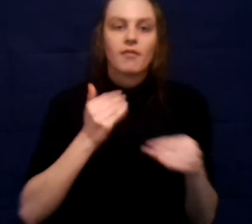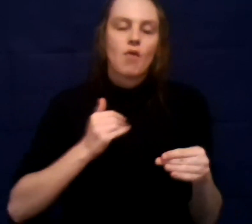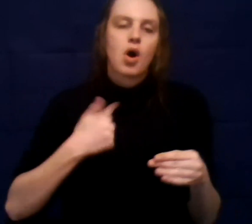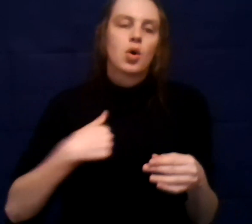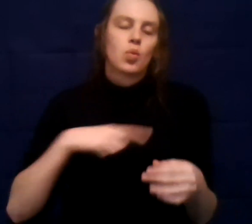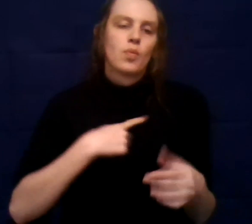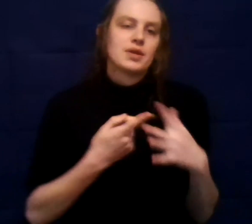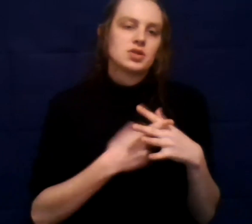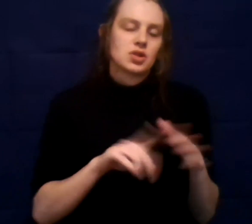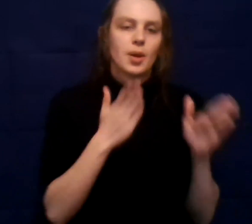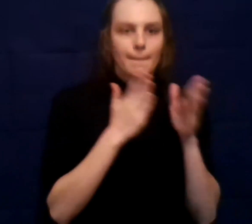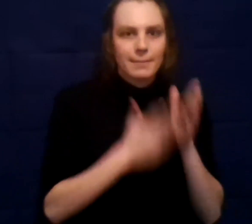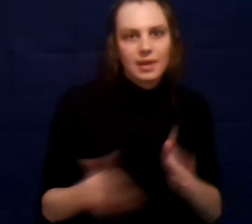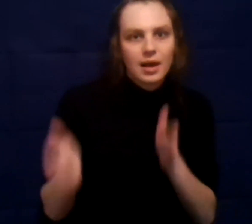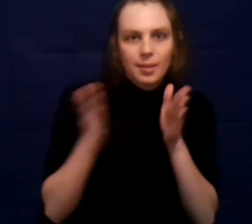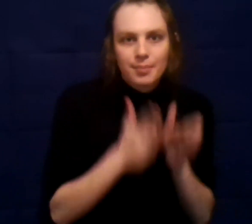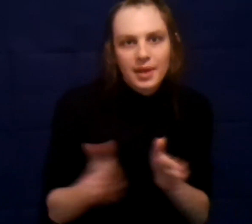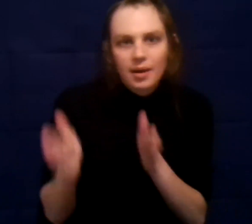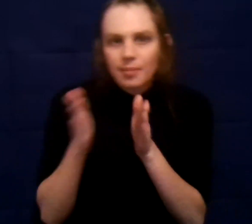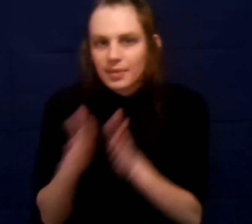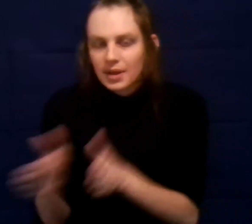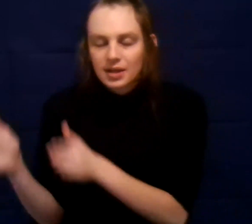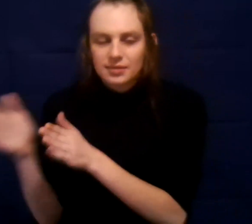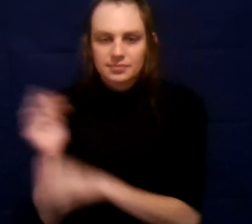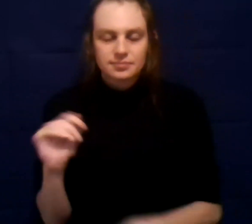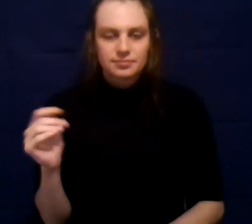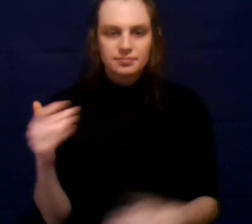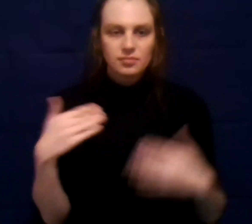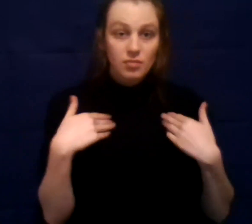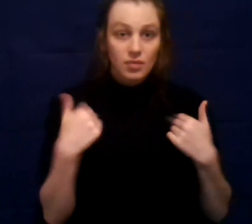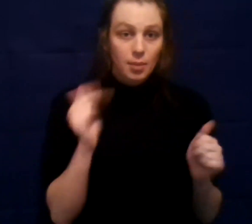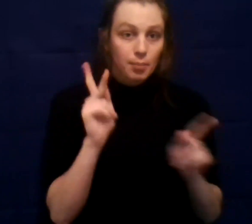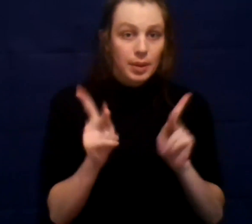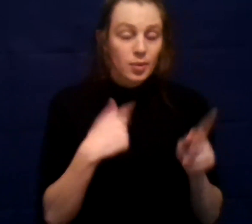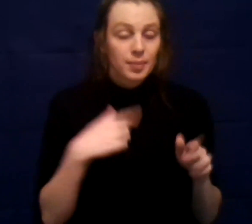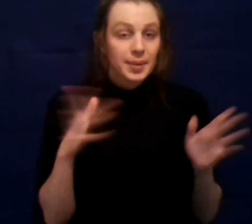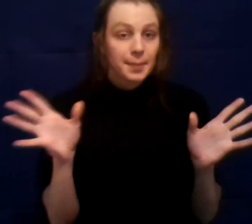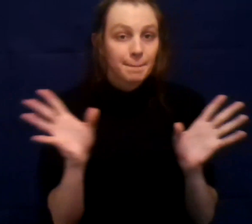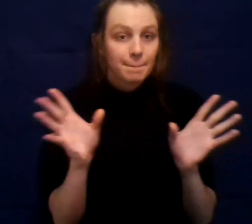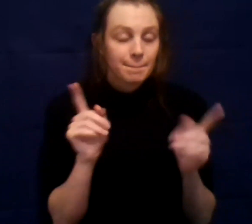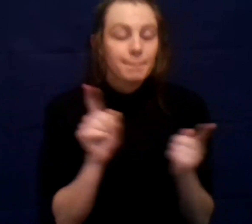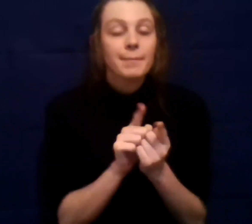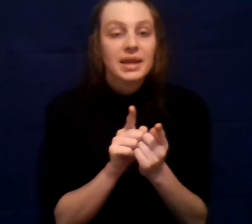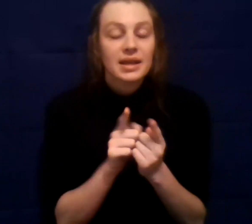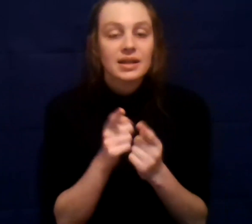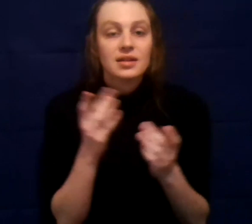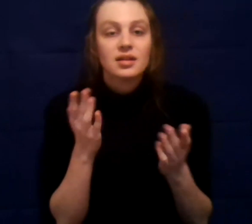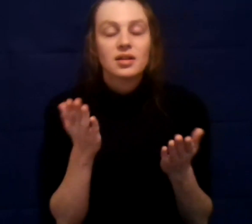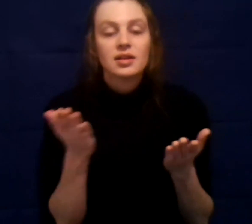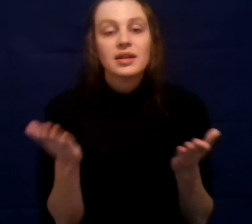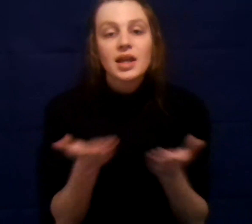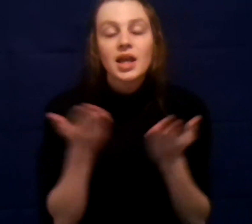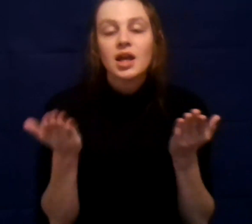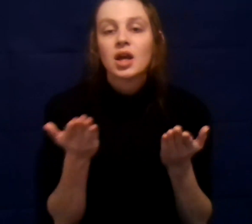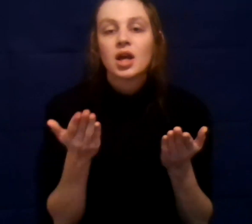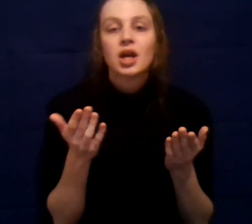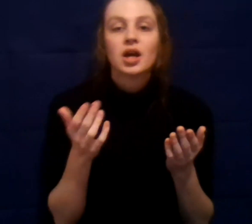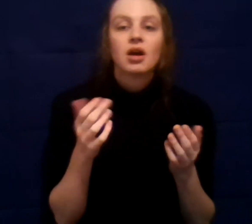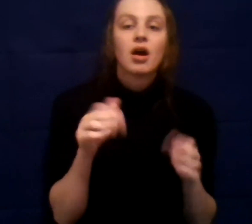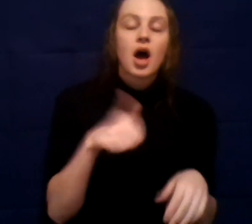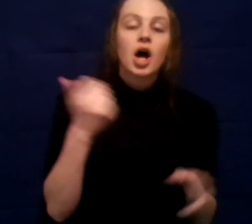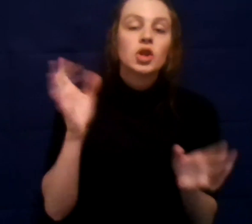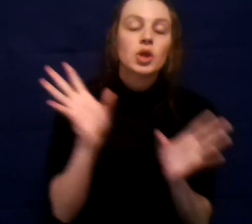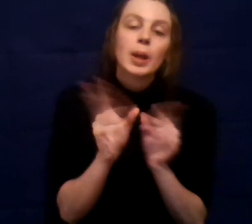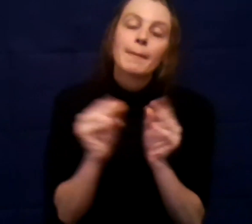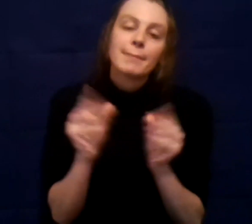all these younger people I meet, like around here and through other Zooms, and when I travel out of